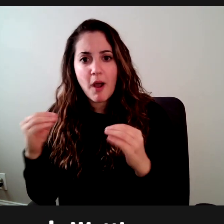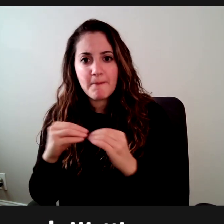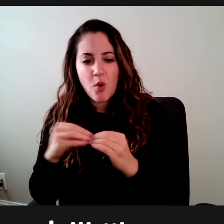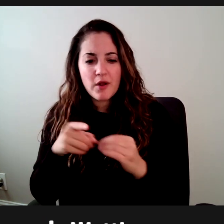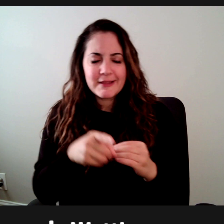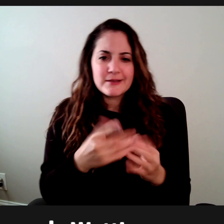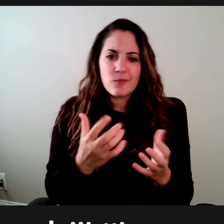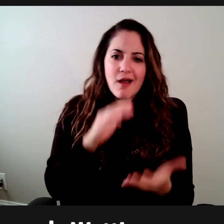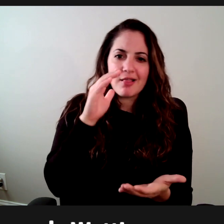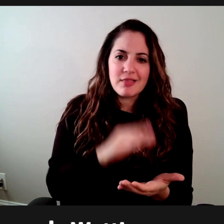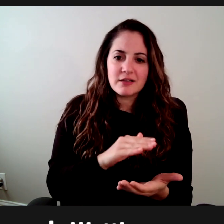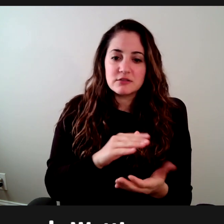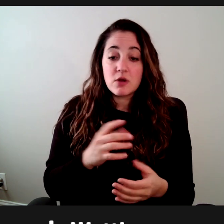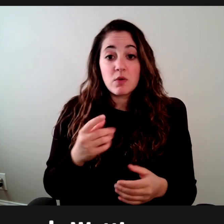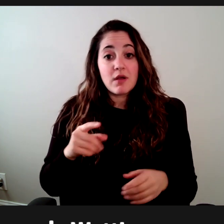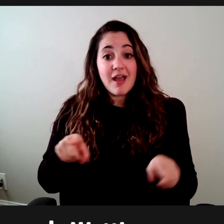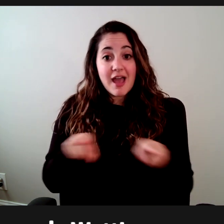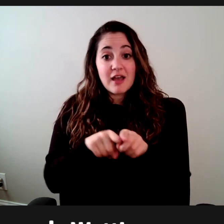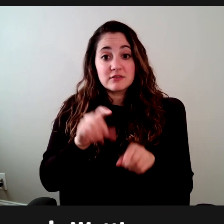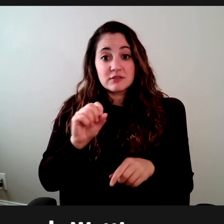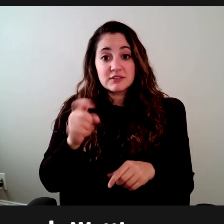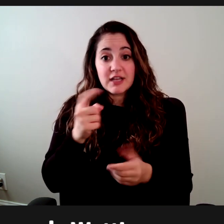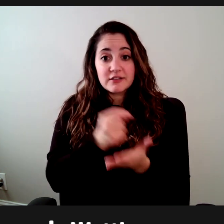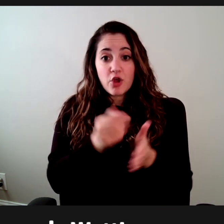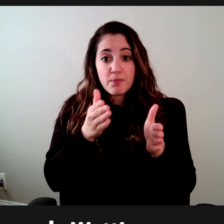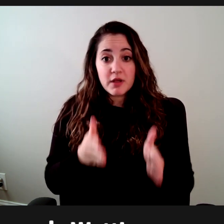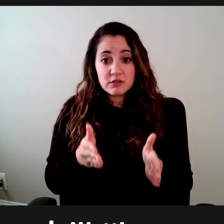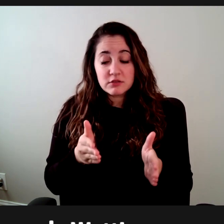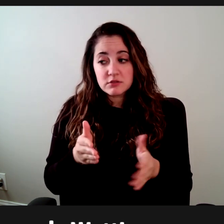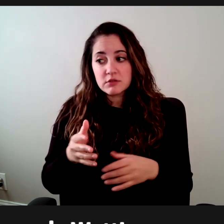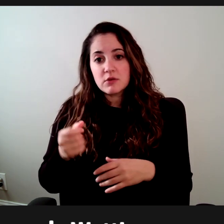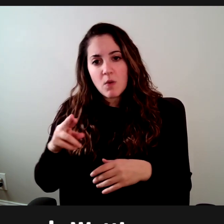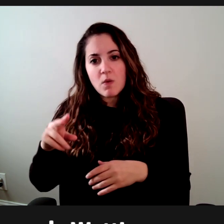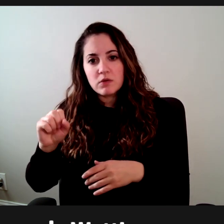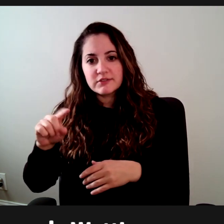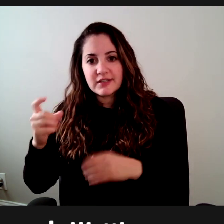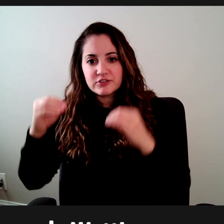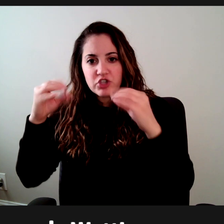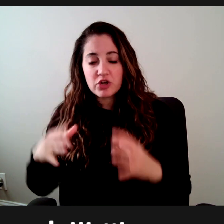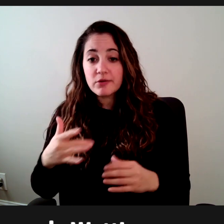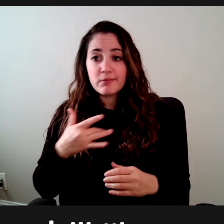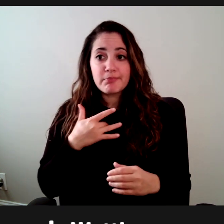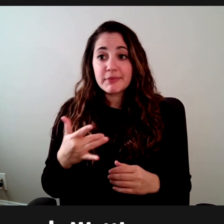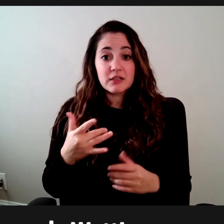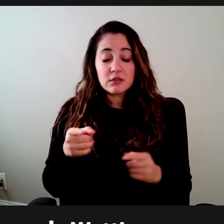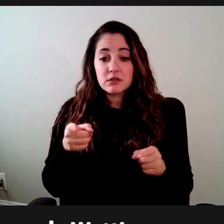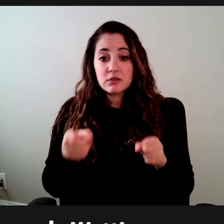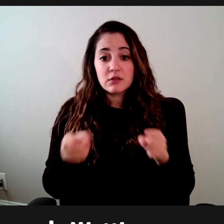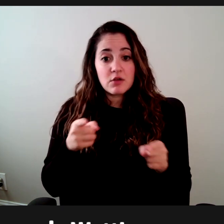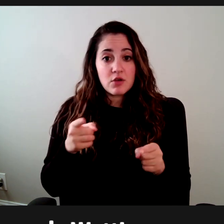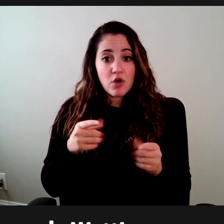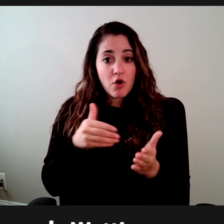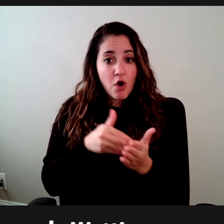person does. And a classic thing that I hear is as sex therapists, and they're similar professions, sex educator and